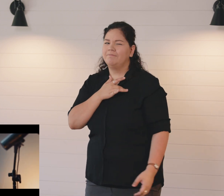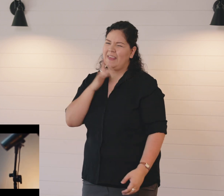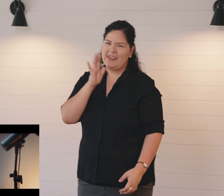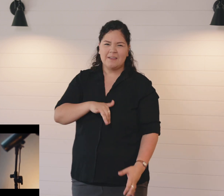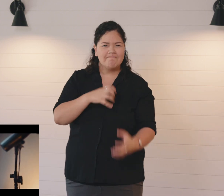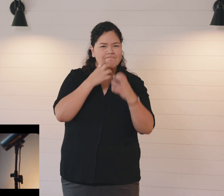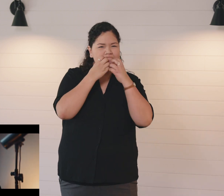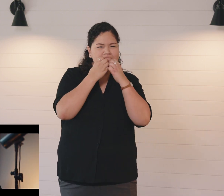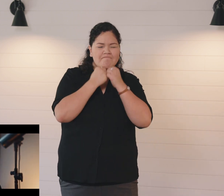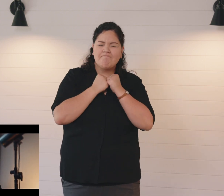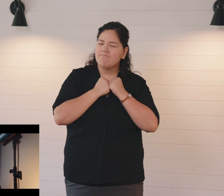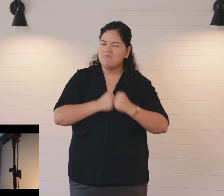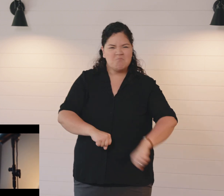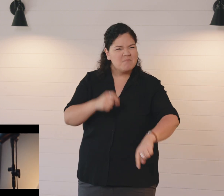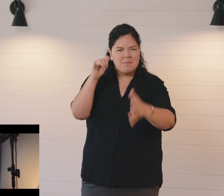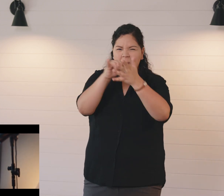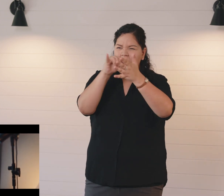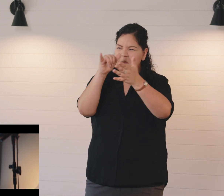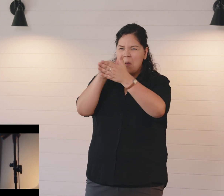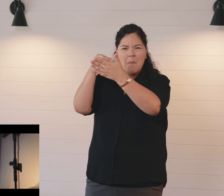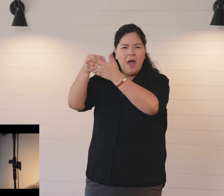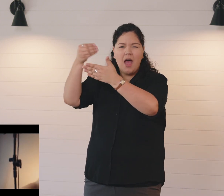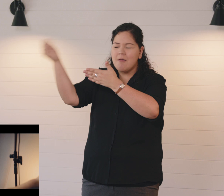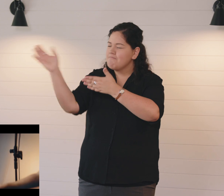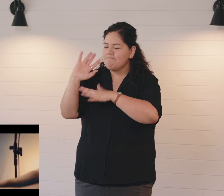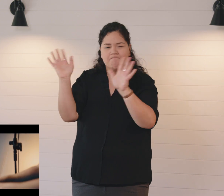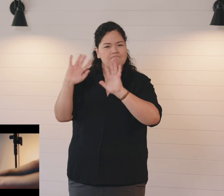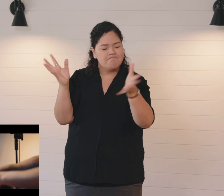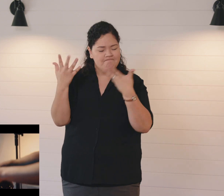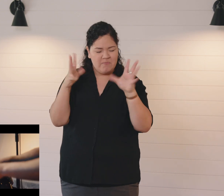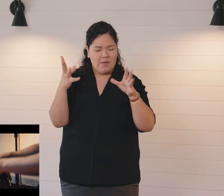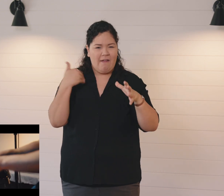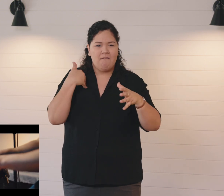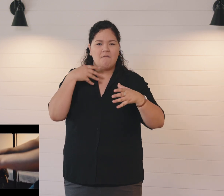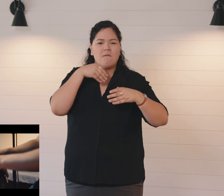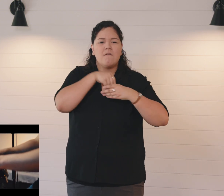is a treasure that cannot be bought.